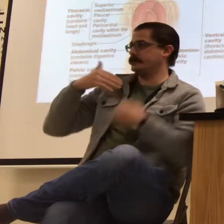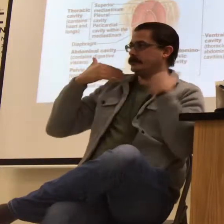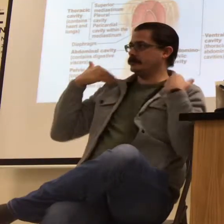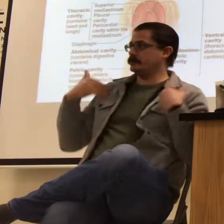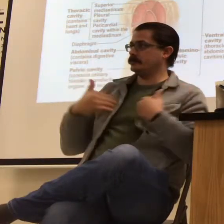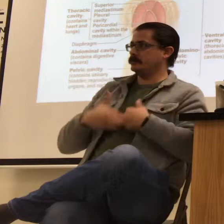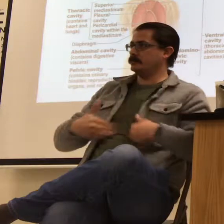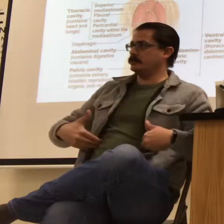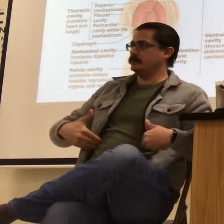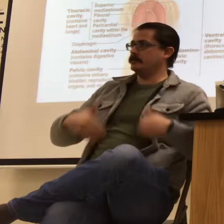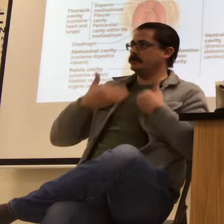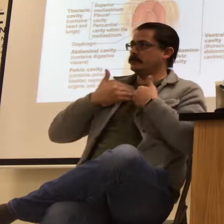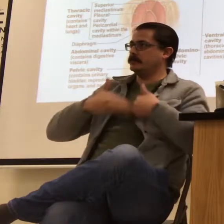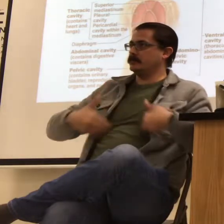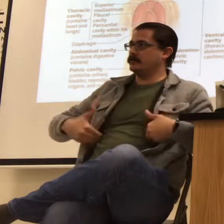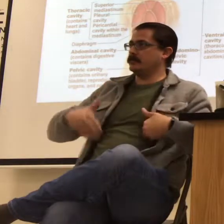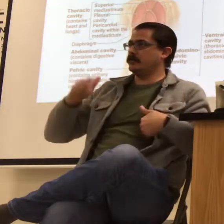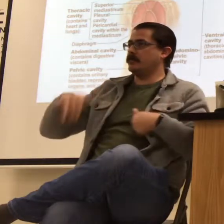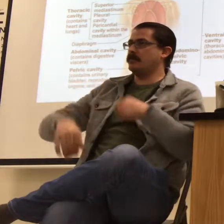cavity.